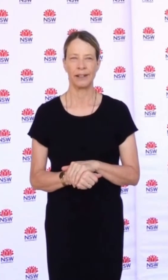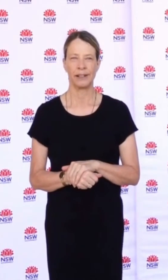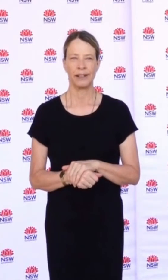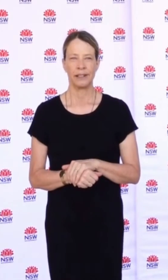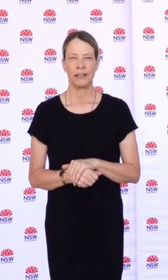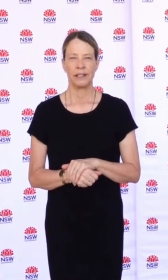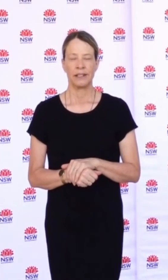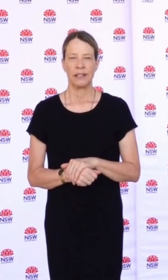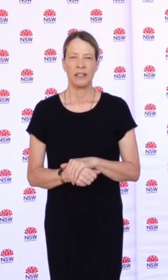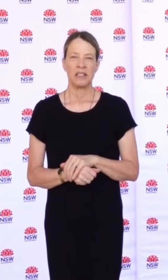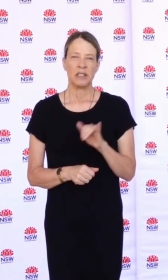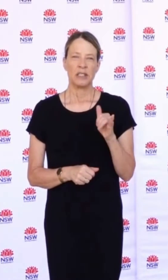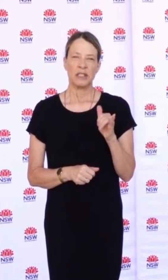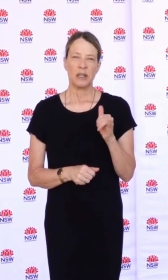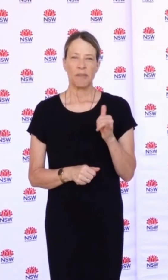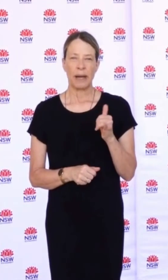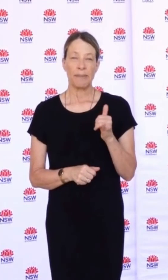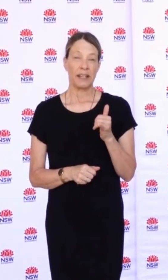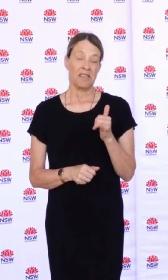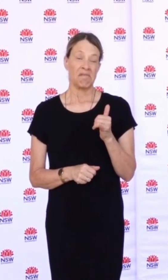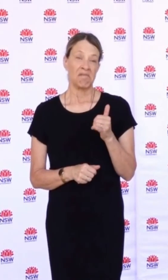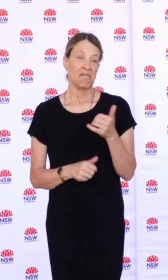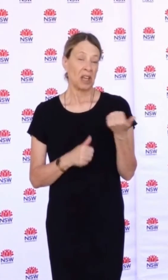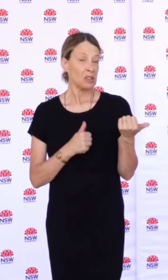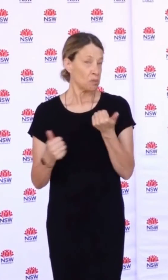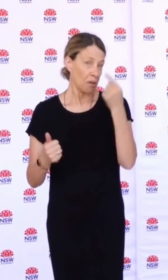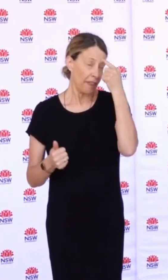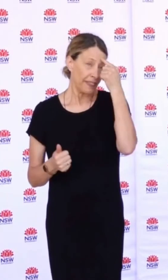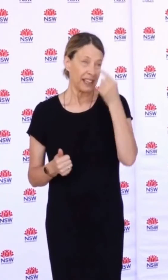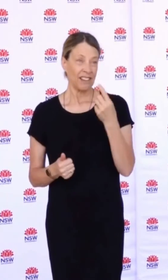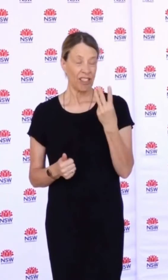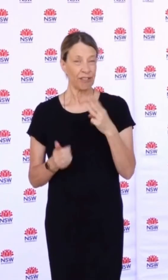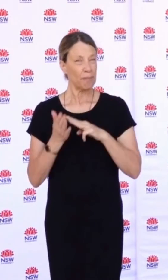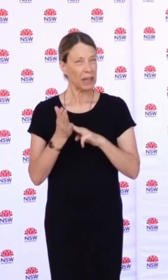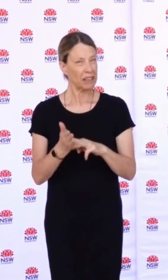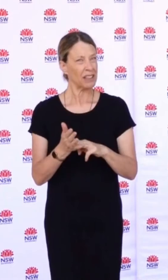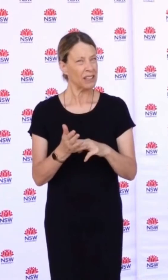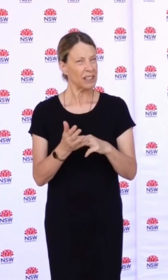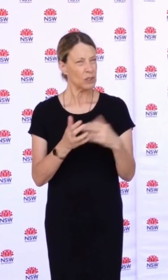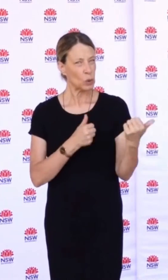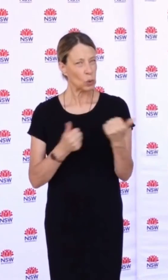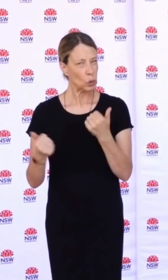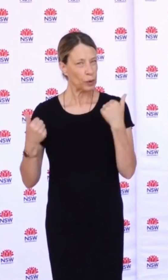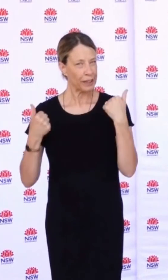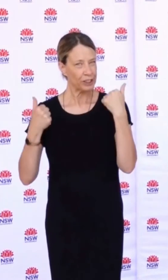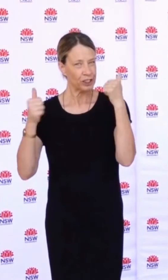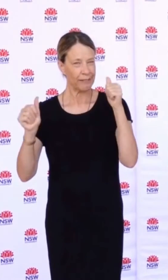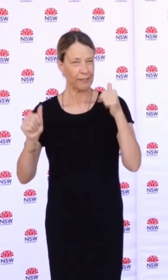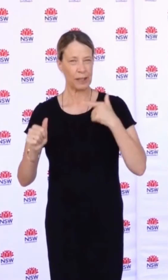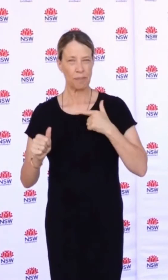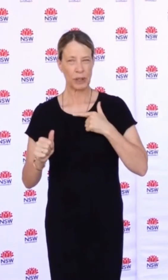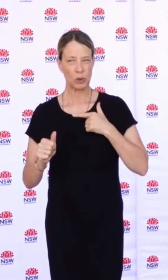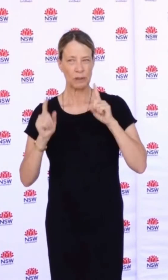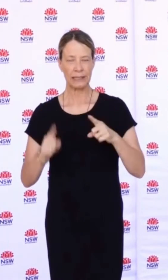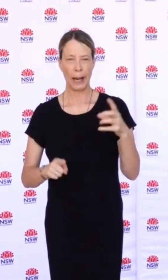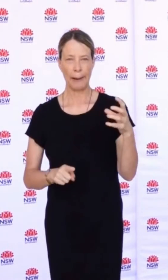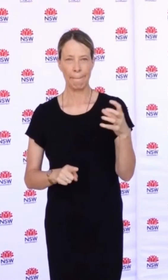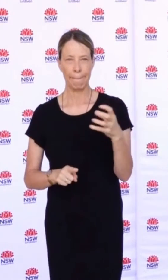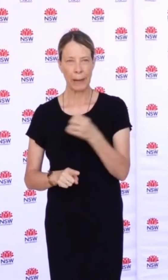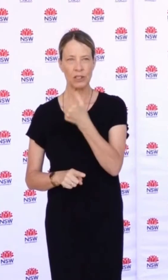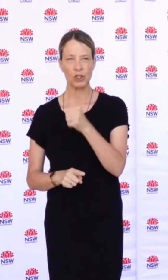because again, it provides people with that ease of use. But let's not scoff at 3 million. That's a significant number